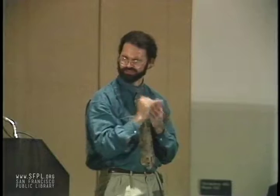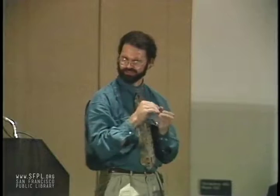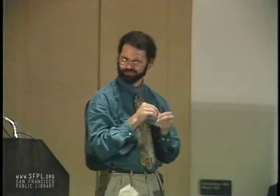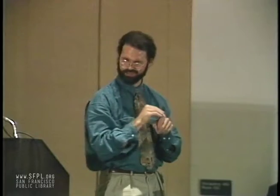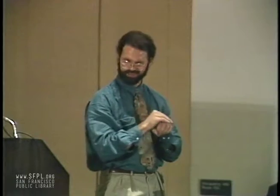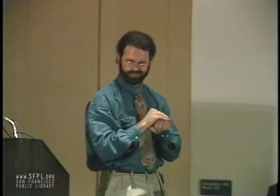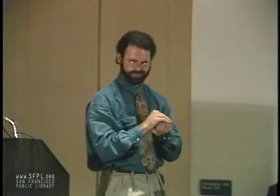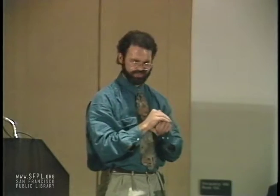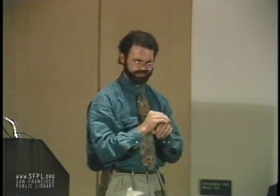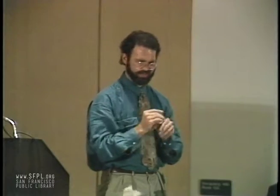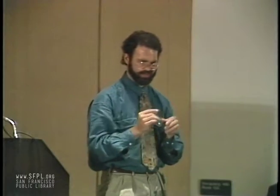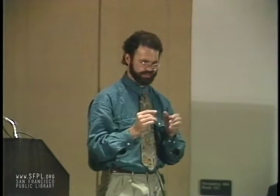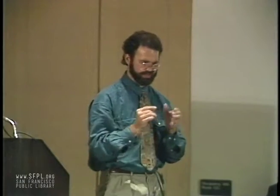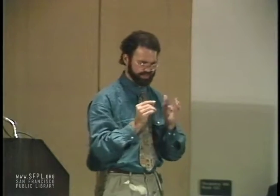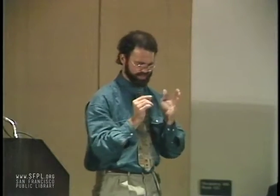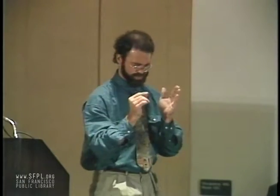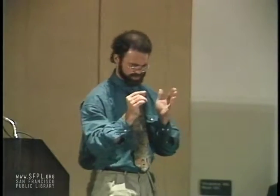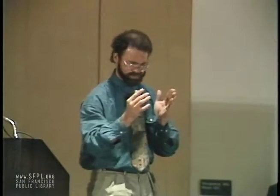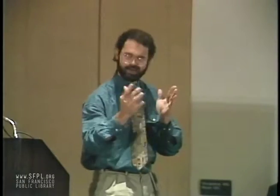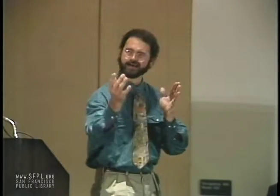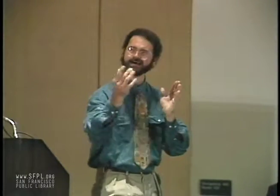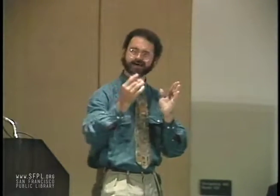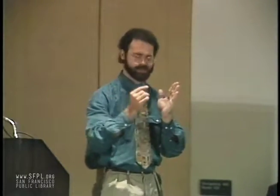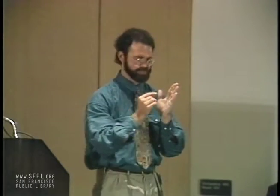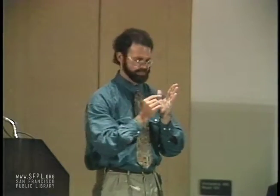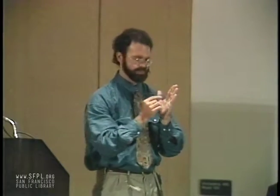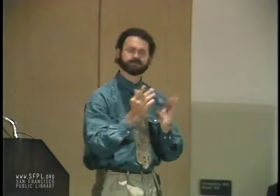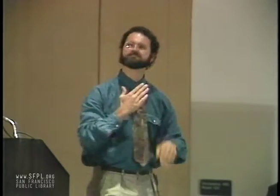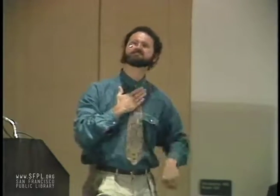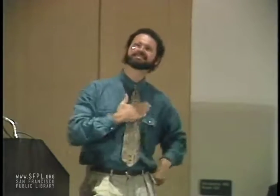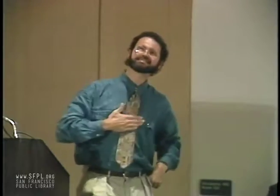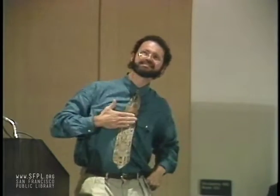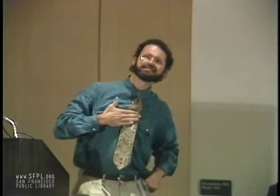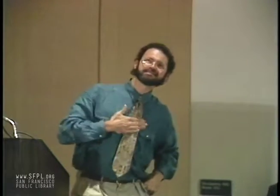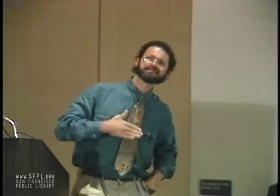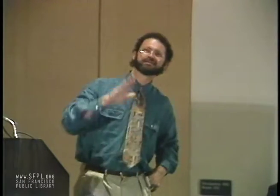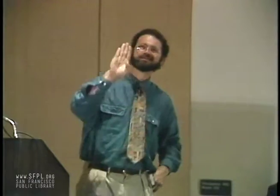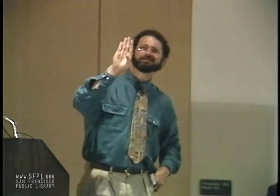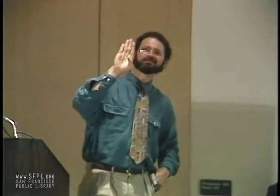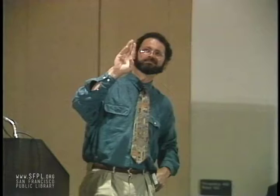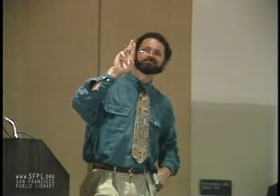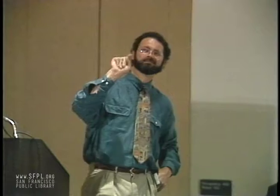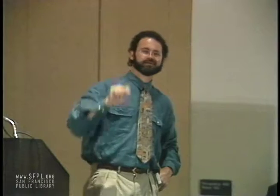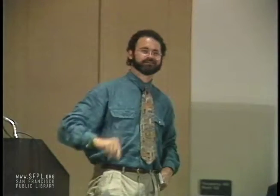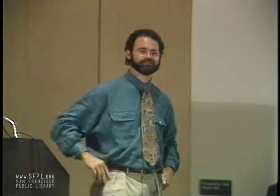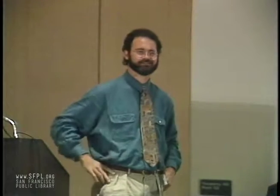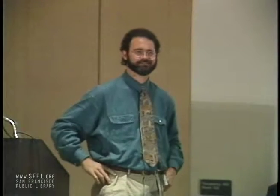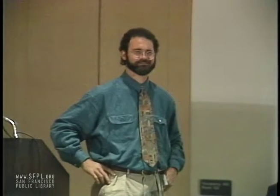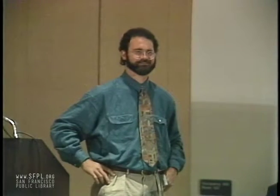I say this in English? Let me think. So he hesitated, and then he said, "Please, but."